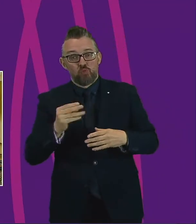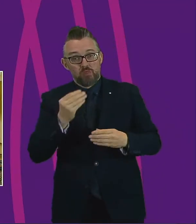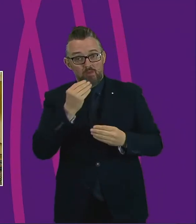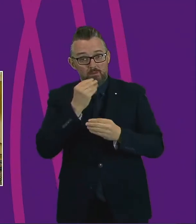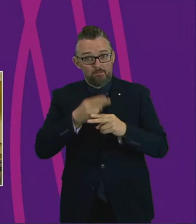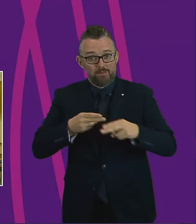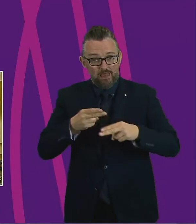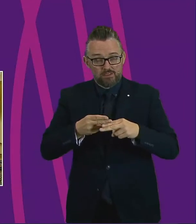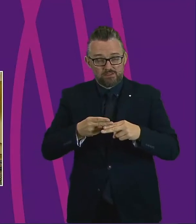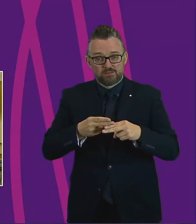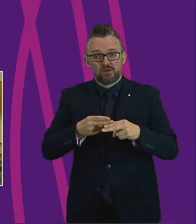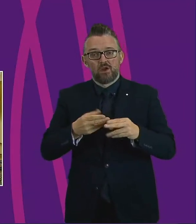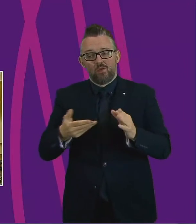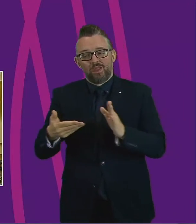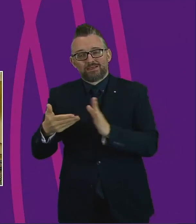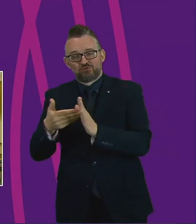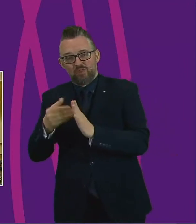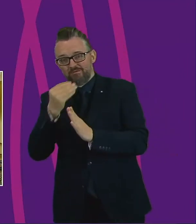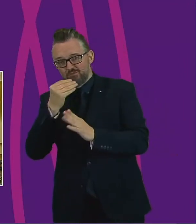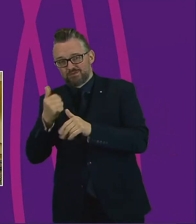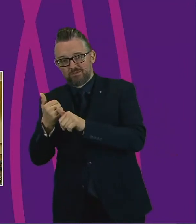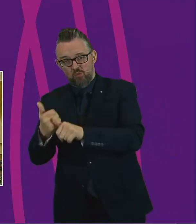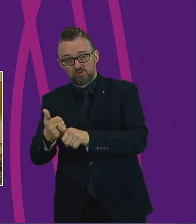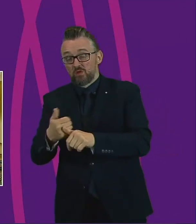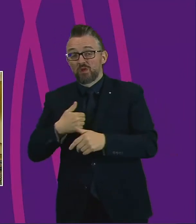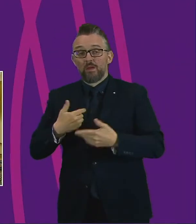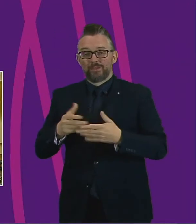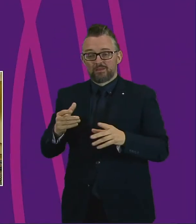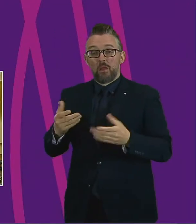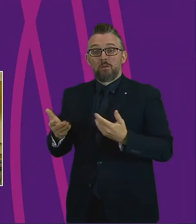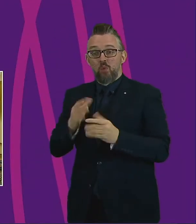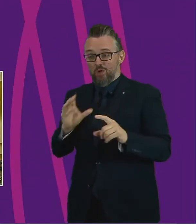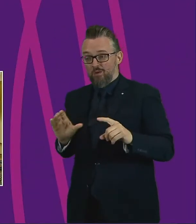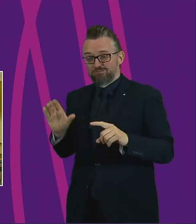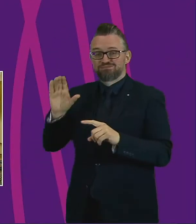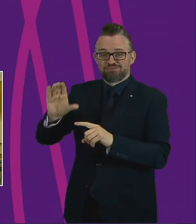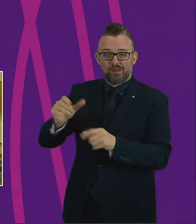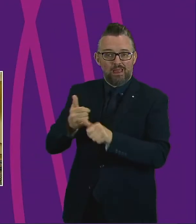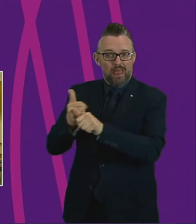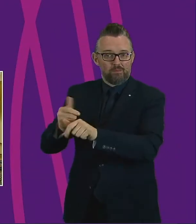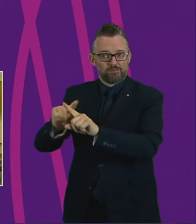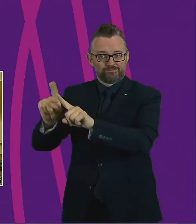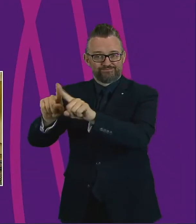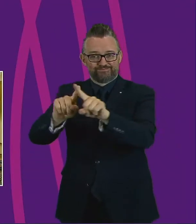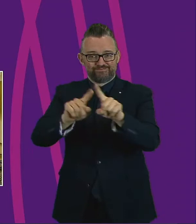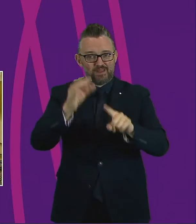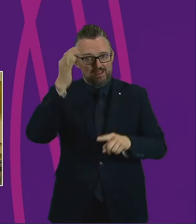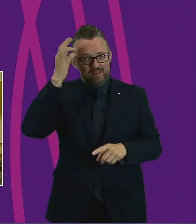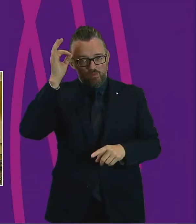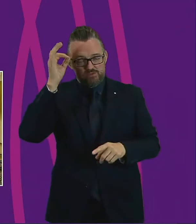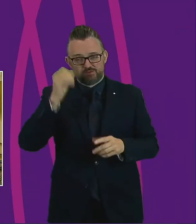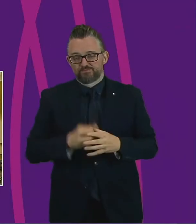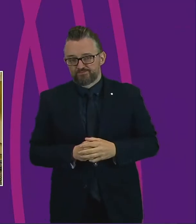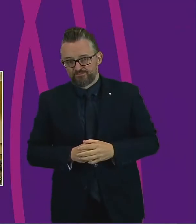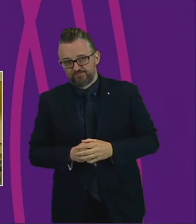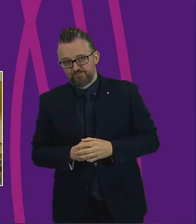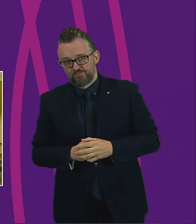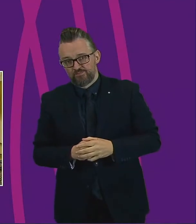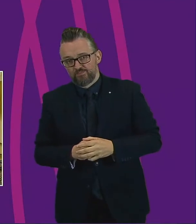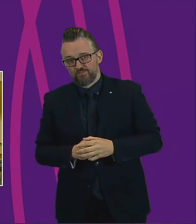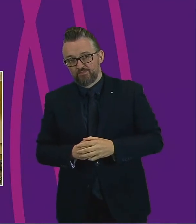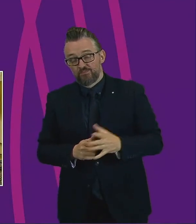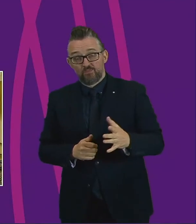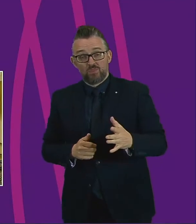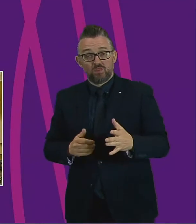food support, so we have also made additional funding available to councils to help them with that wider provision as well.